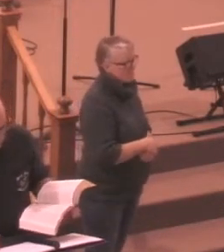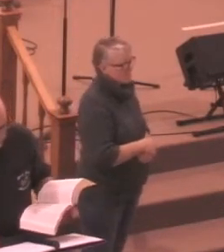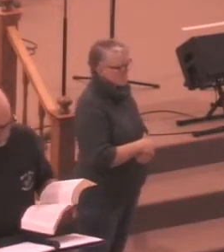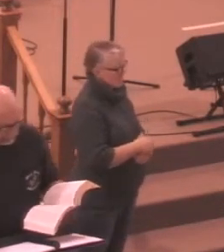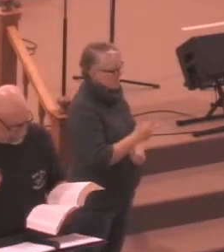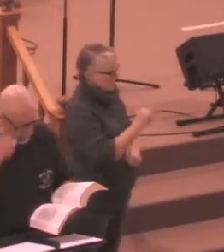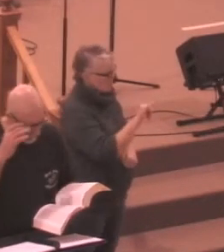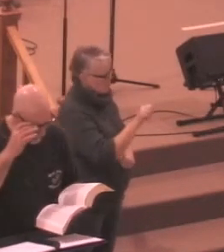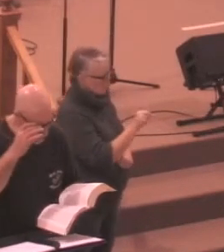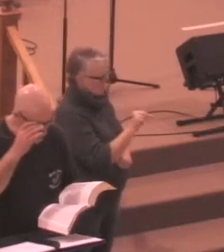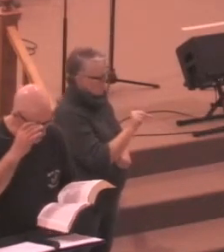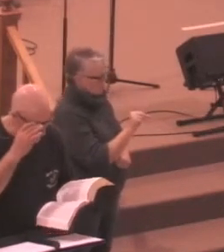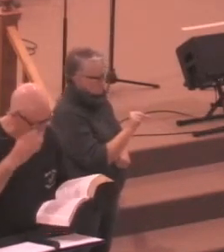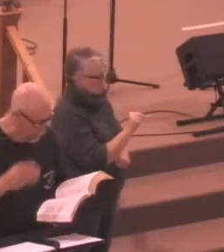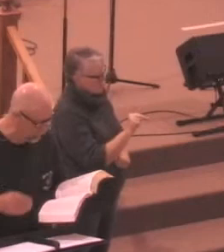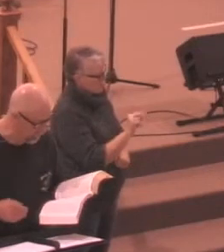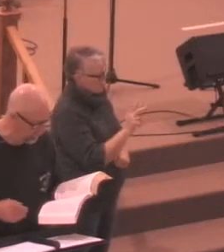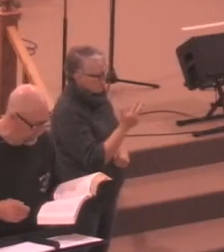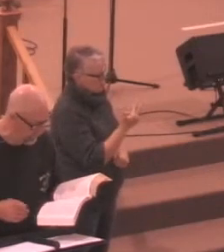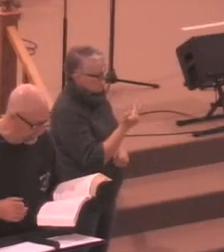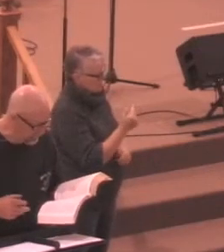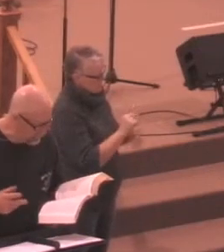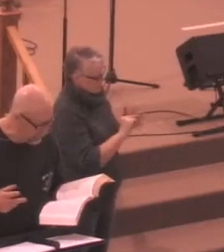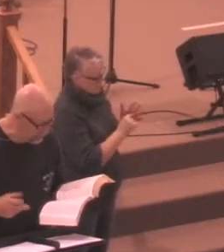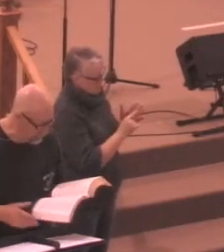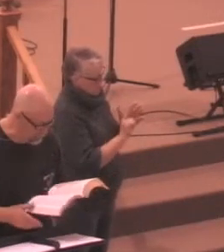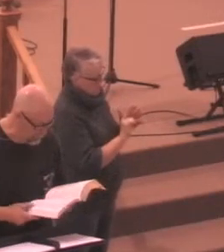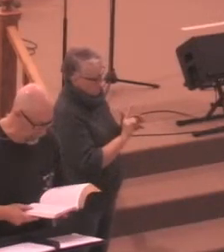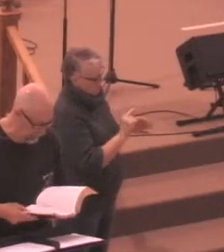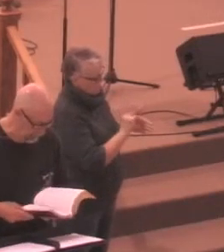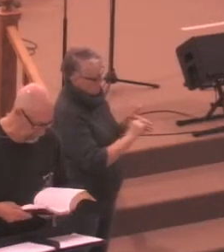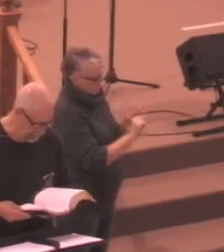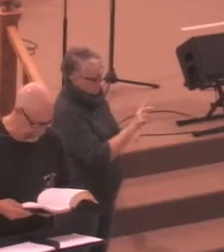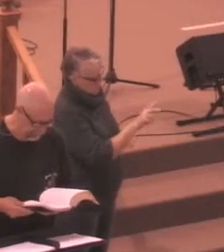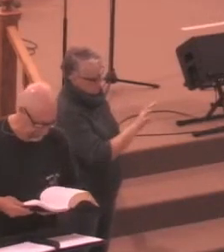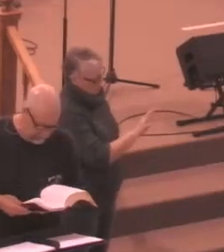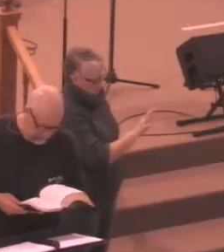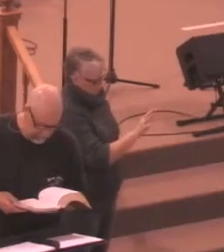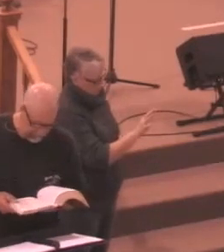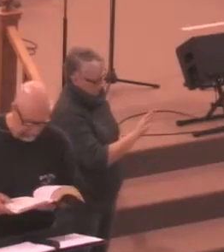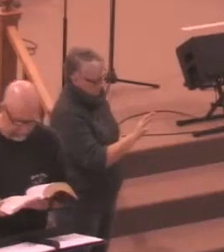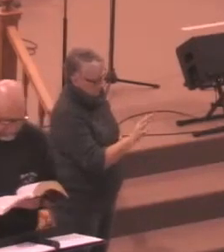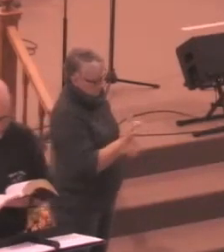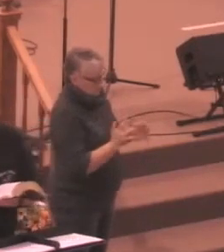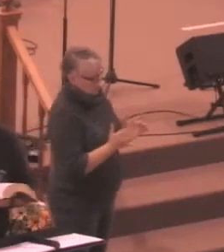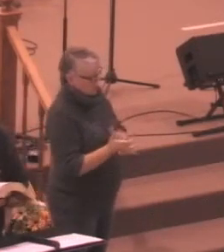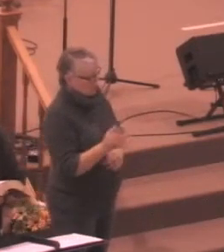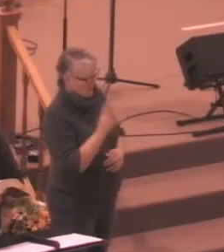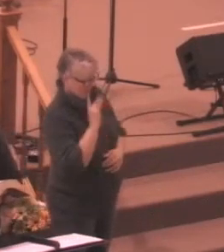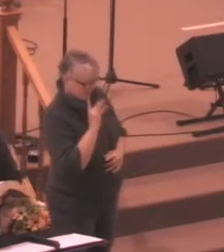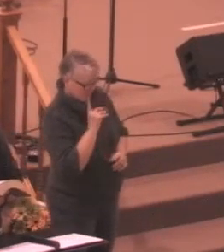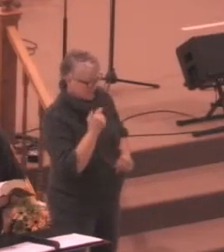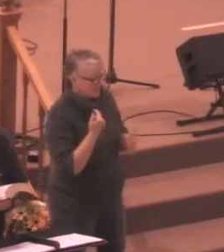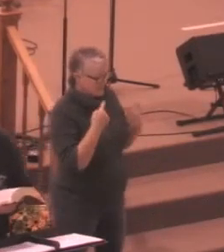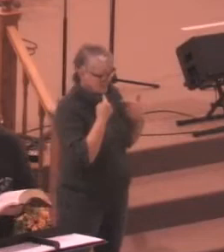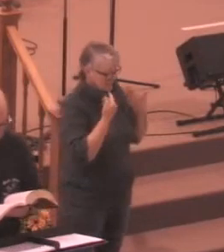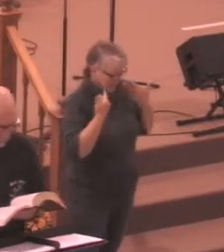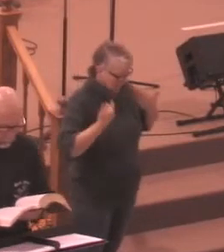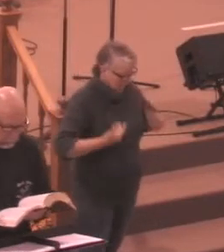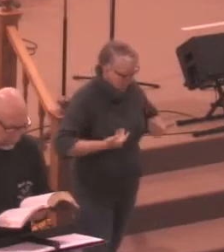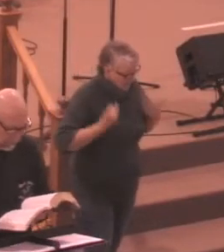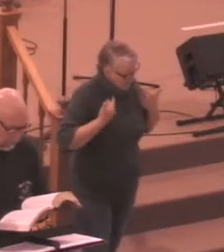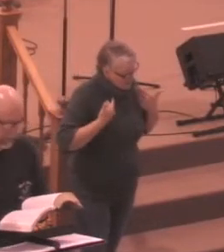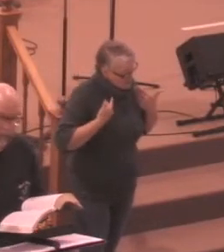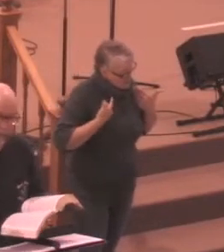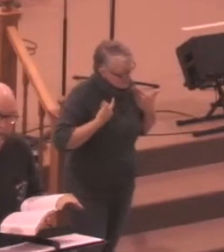John 13, starting in verse 34, Jesus is speaking, and he says, "I am giving